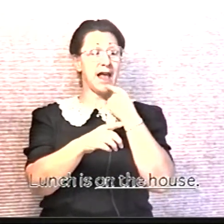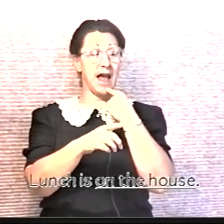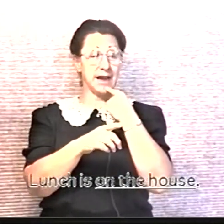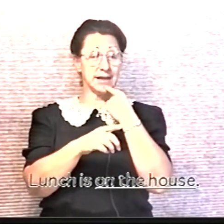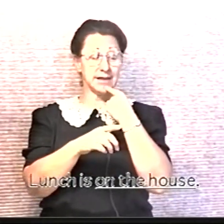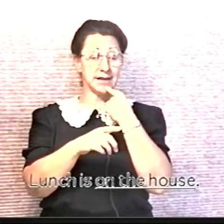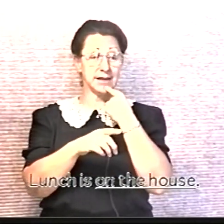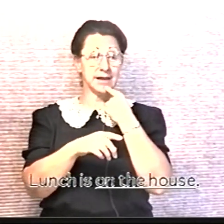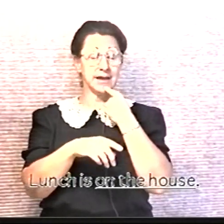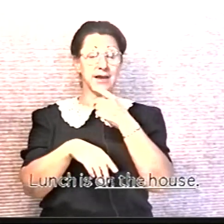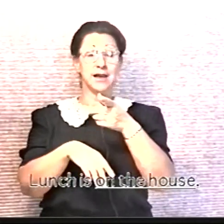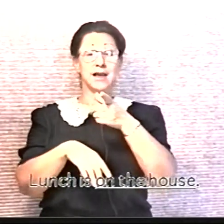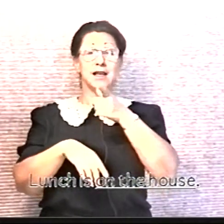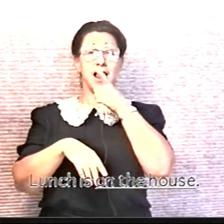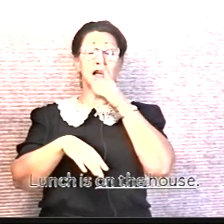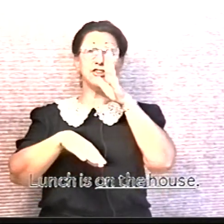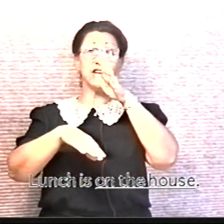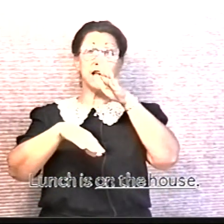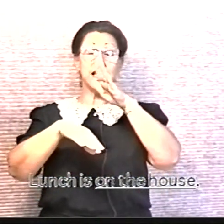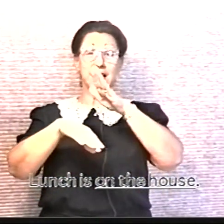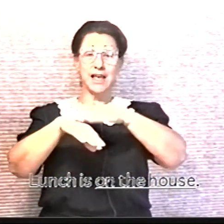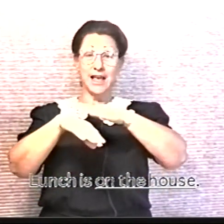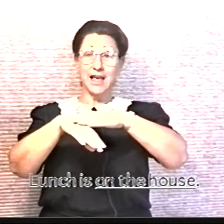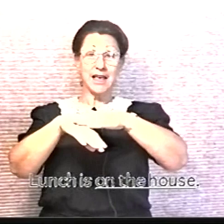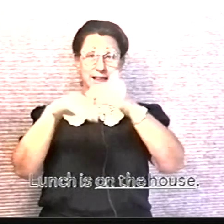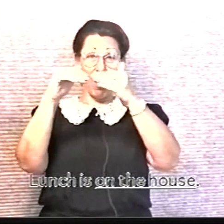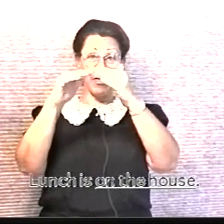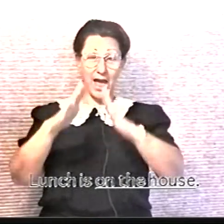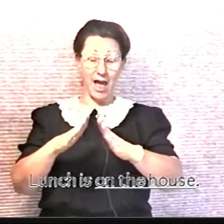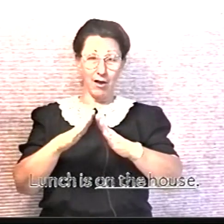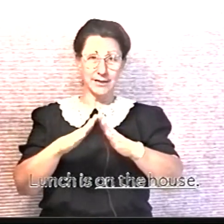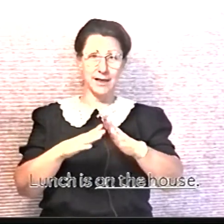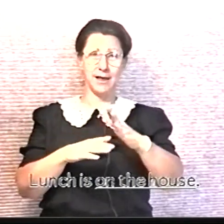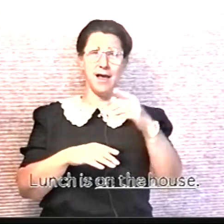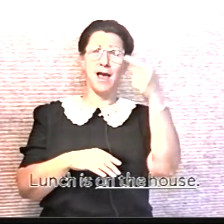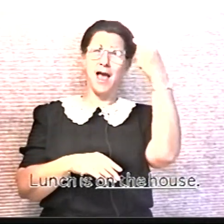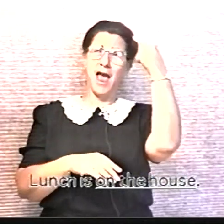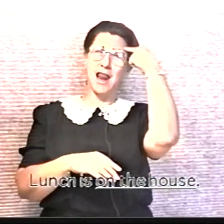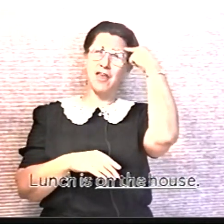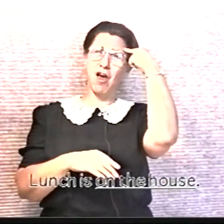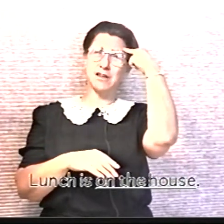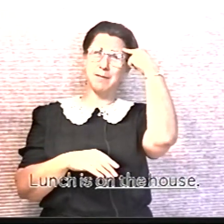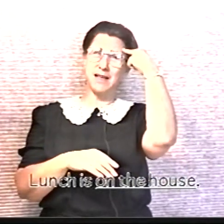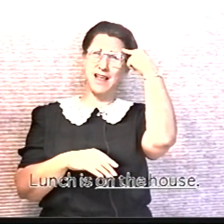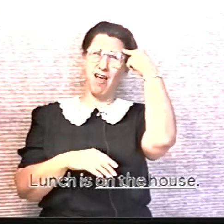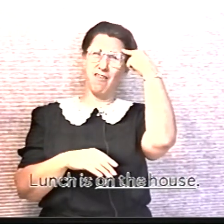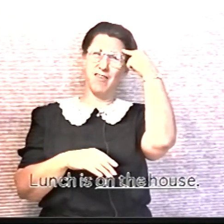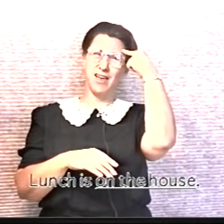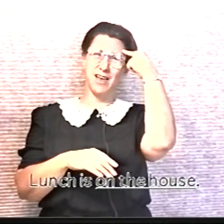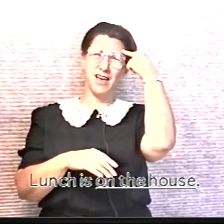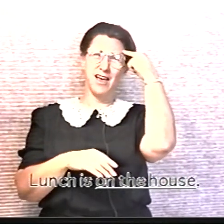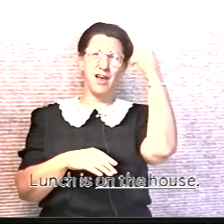signed, lunch is on the house. And I thought to myself,